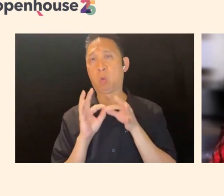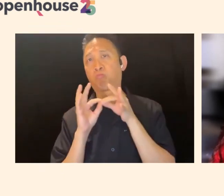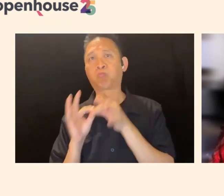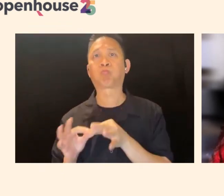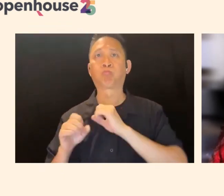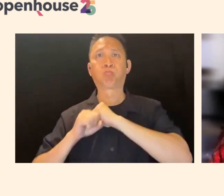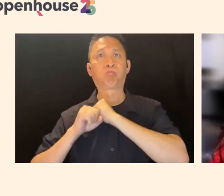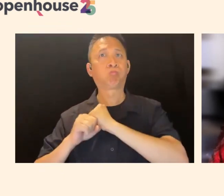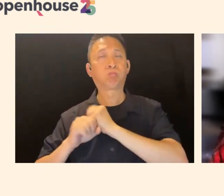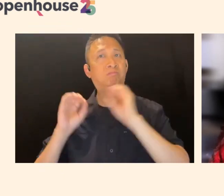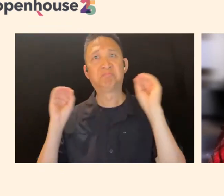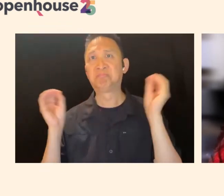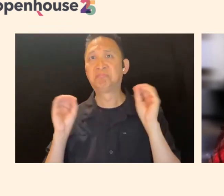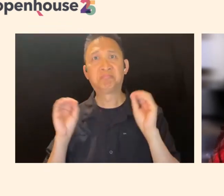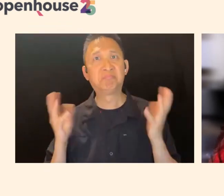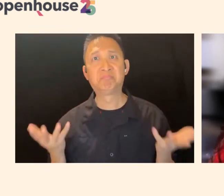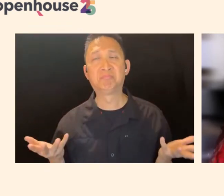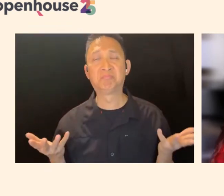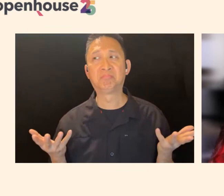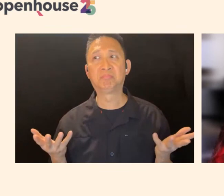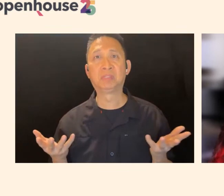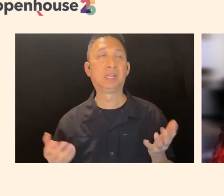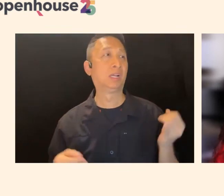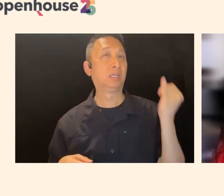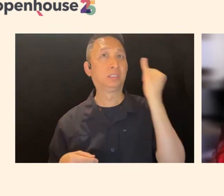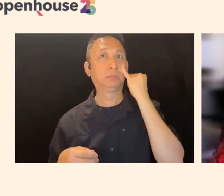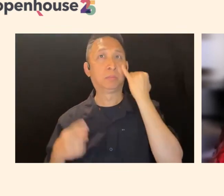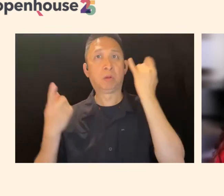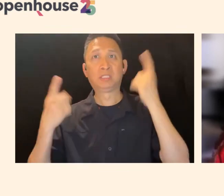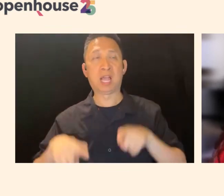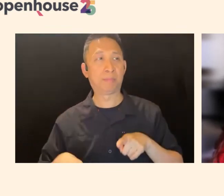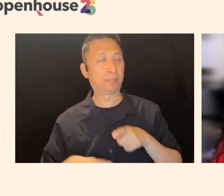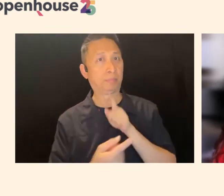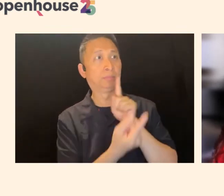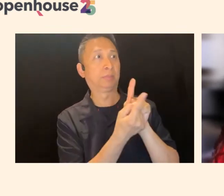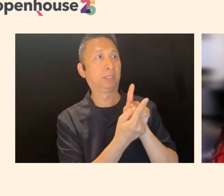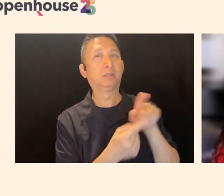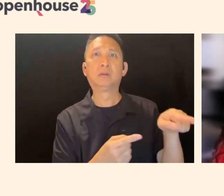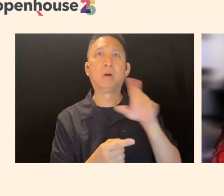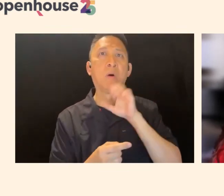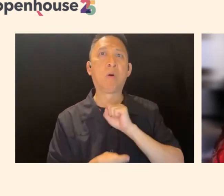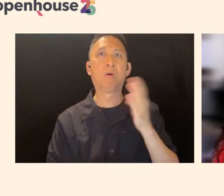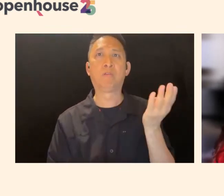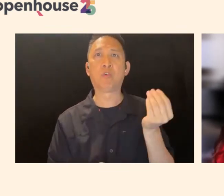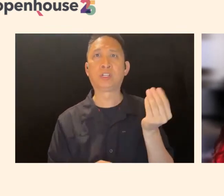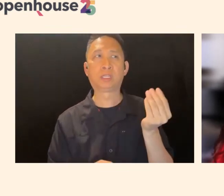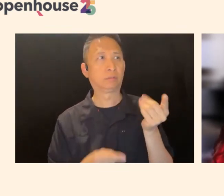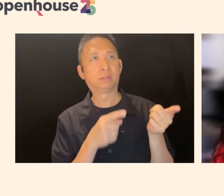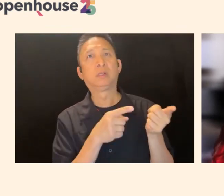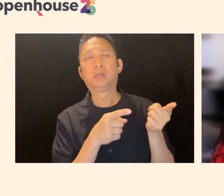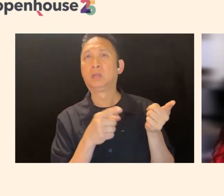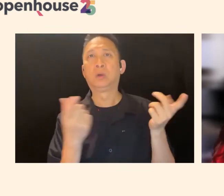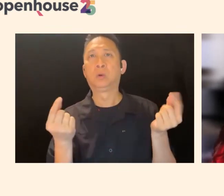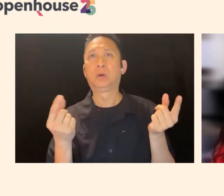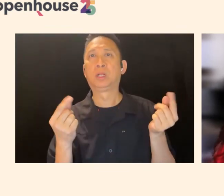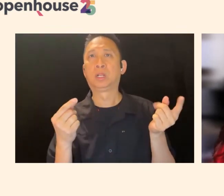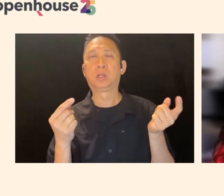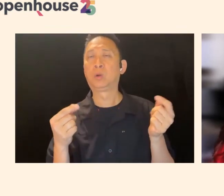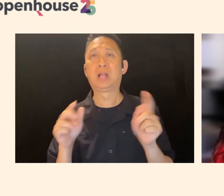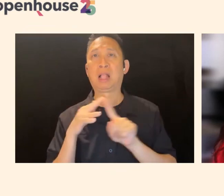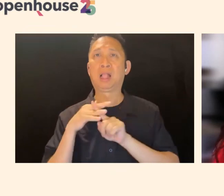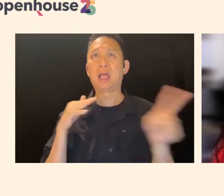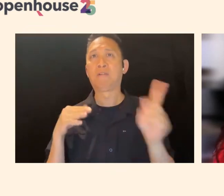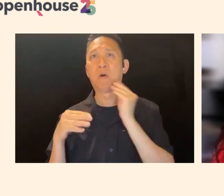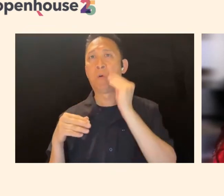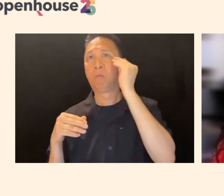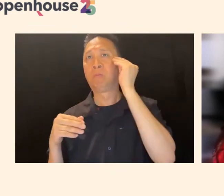You might have a person that was 14 years old that jumped off the porch and been out on the streets ever since.